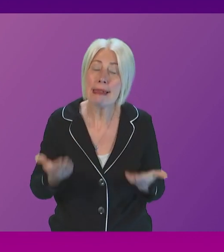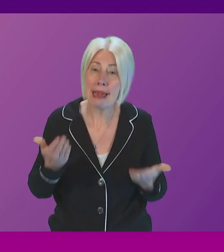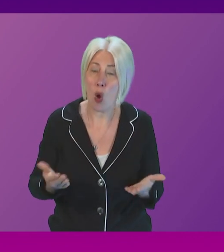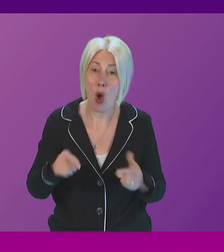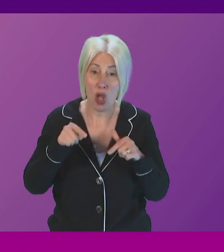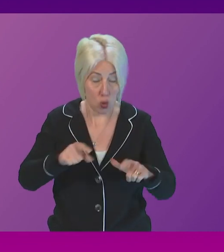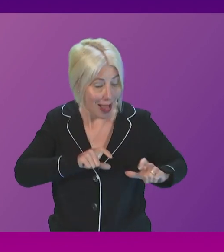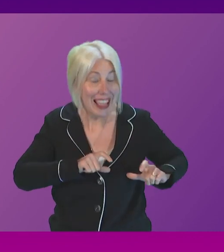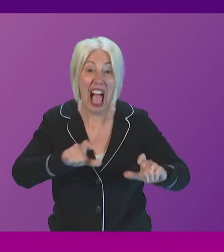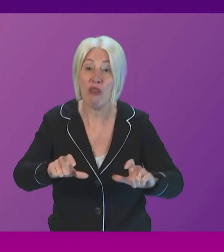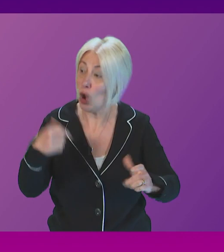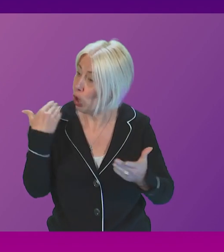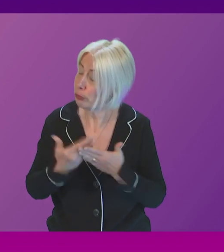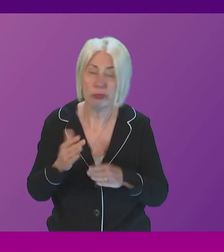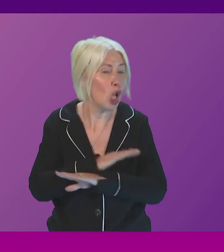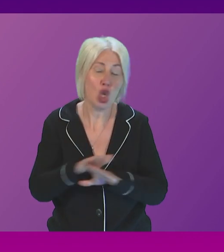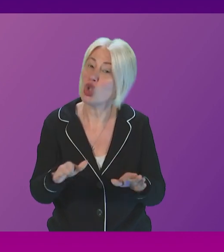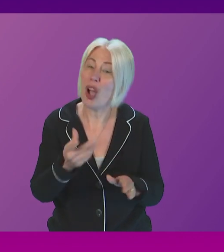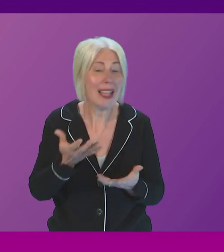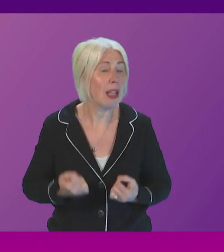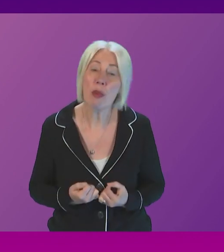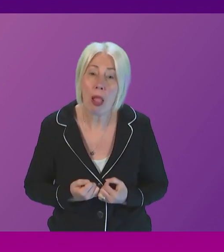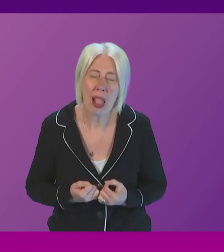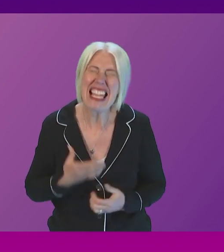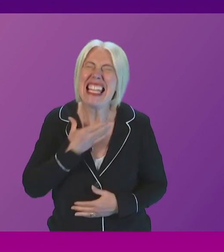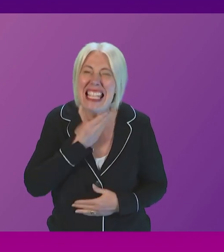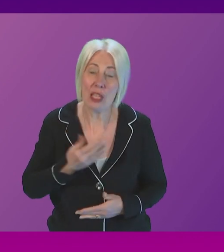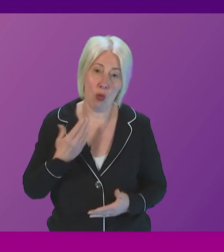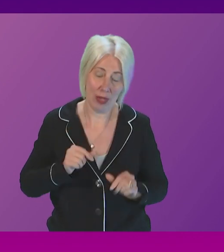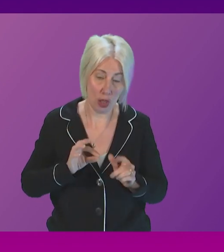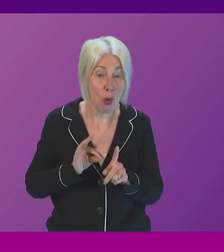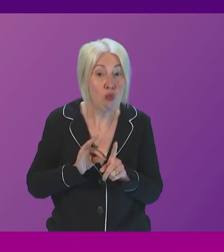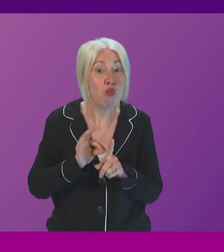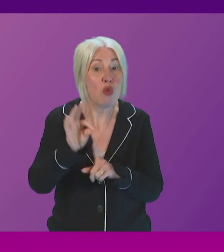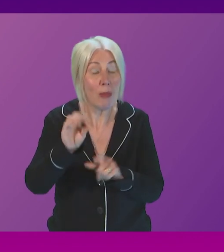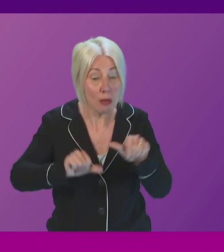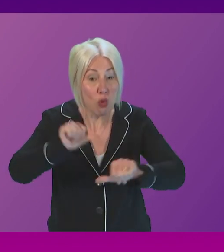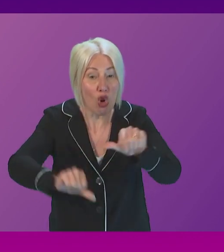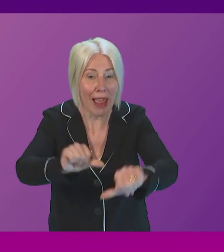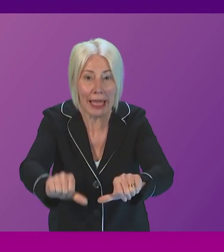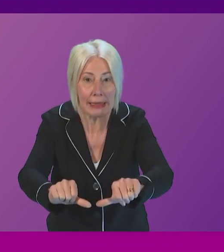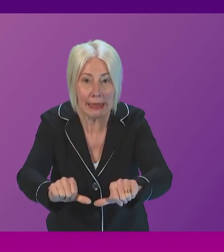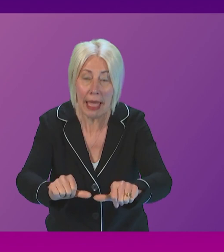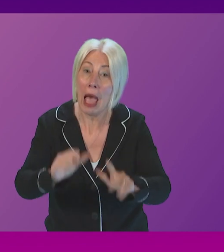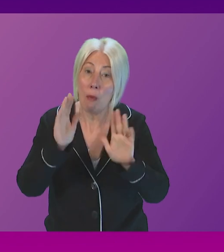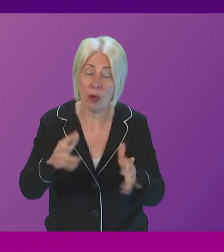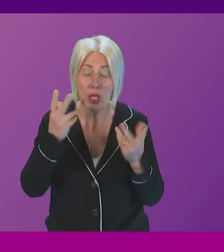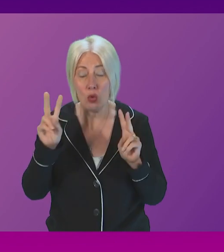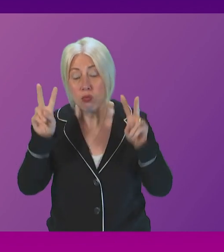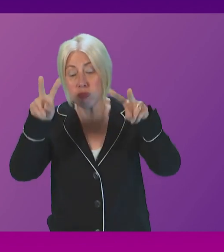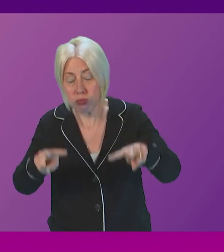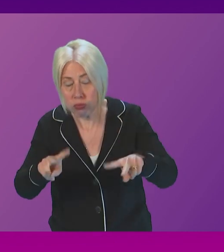carrying on as we have will not cut it. We are in desperate need of progress and progress will not come without oversight.